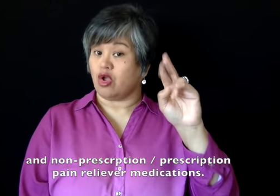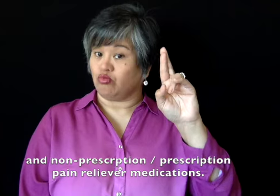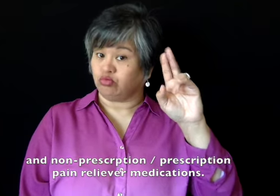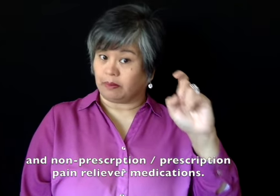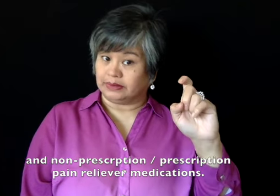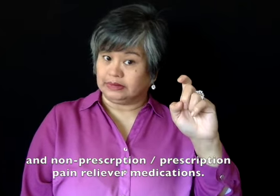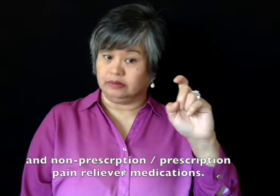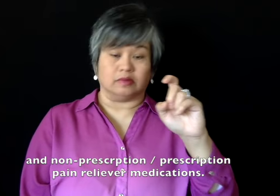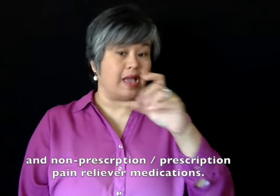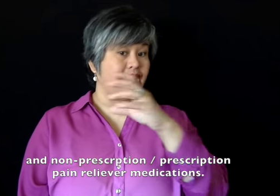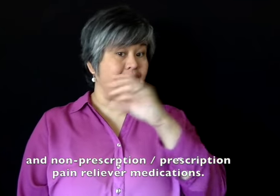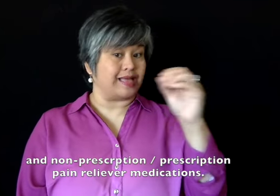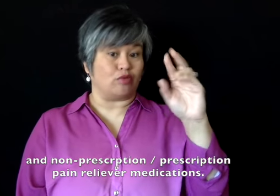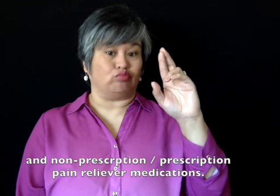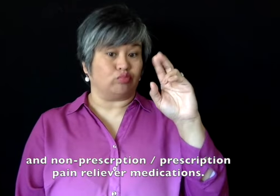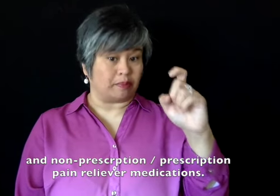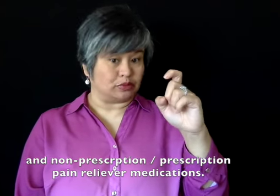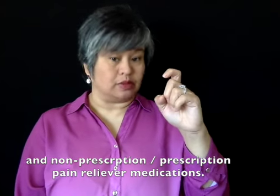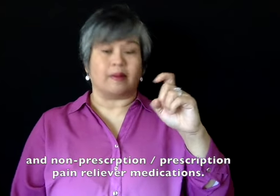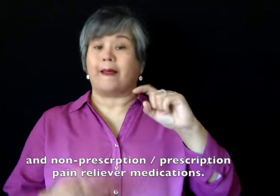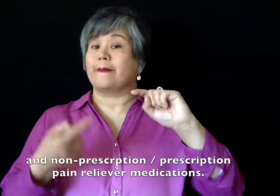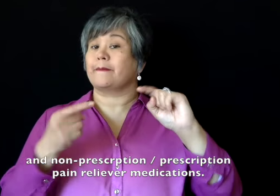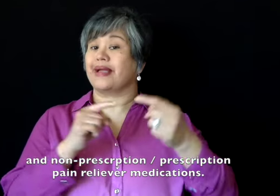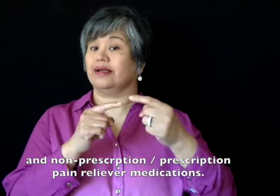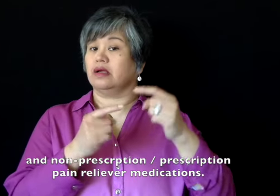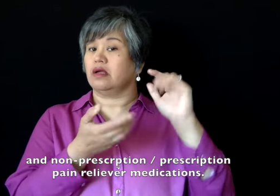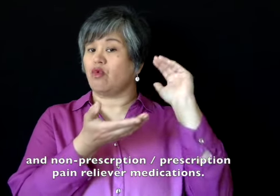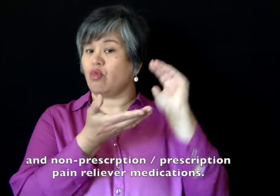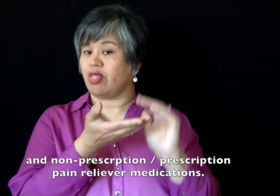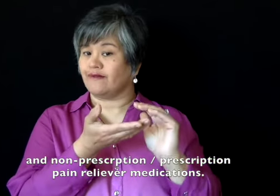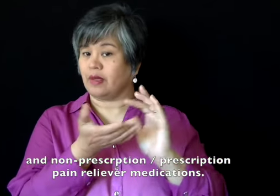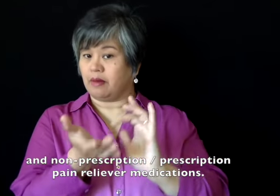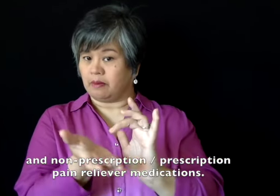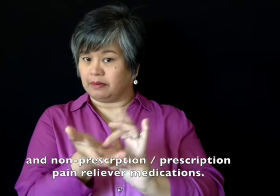and non-prescription and prescription pain reliever medications.